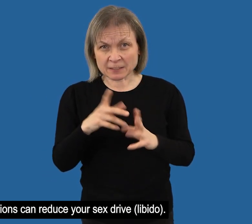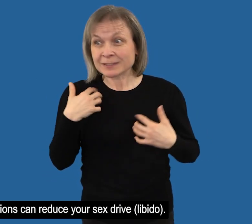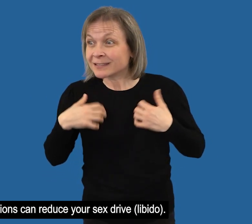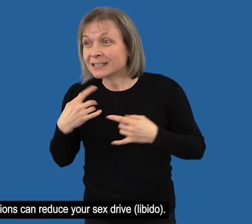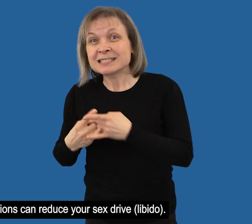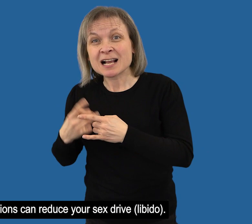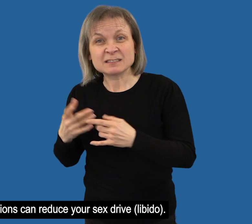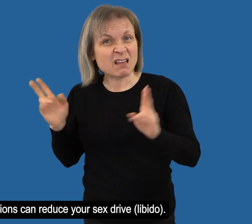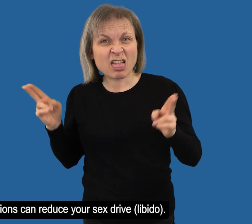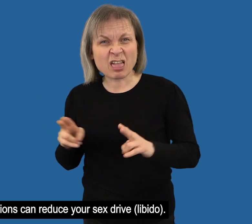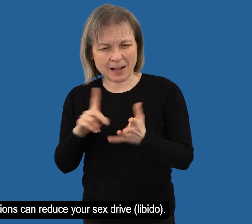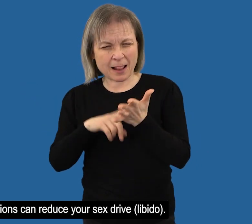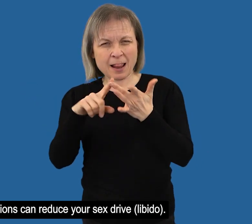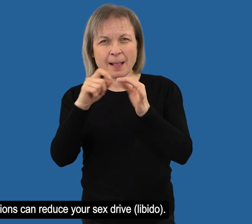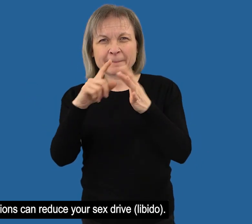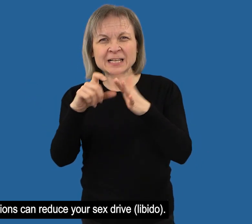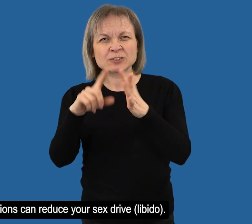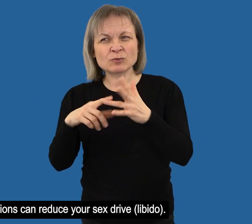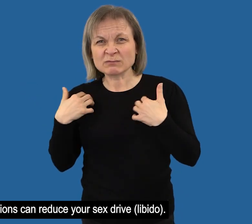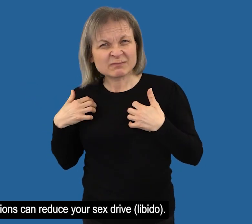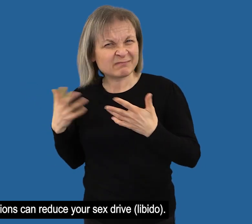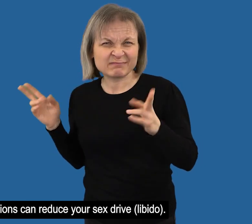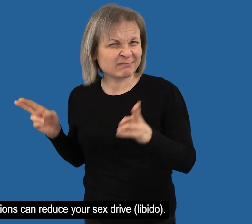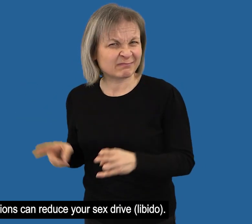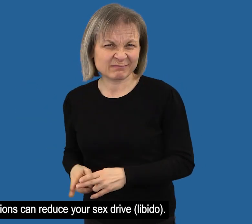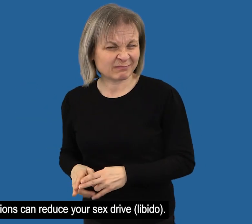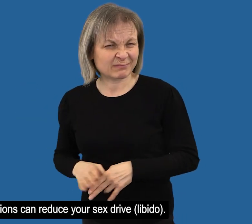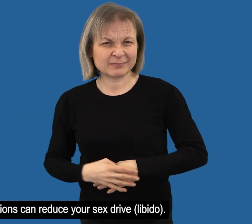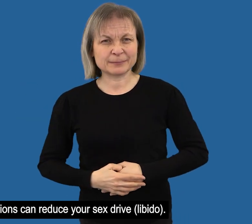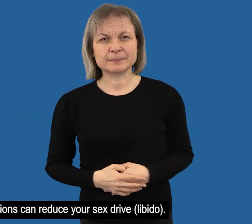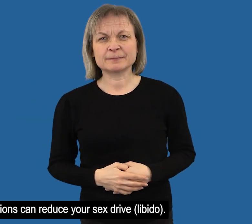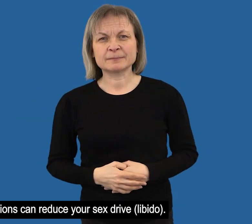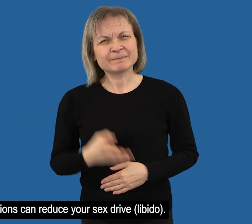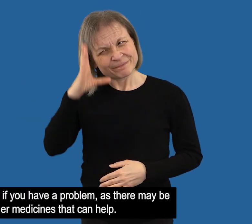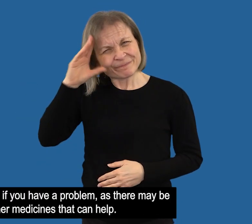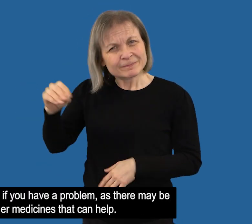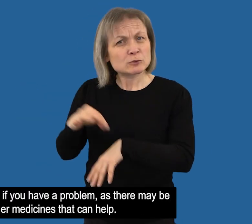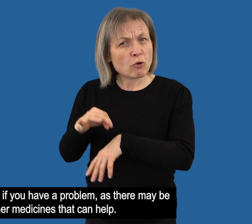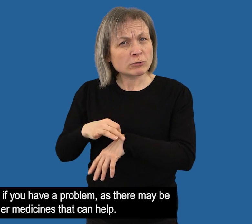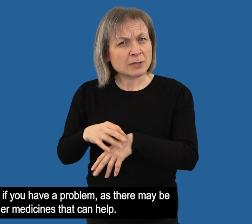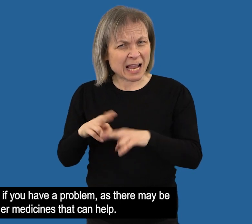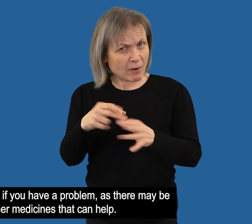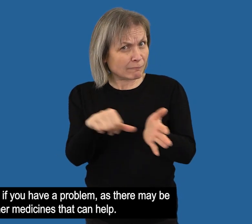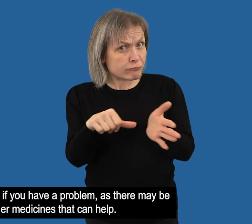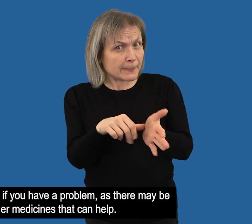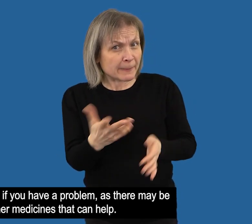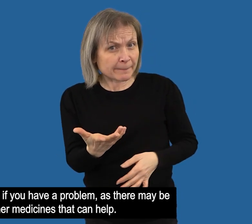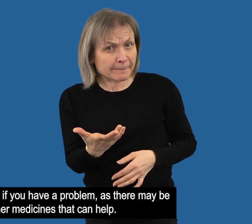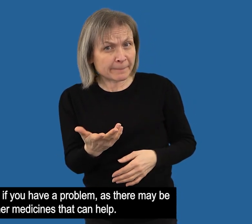Some medications can reduce your sex drive, libido. Tell your doctor if you have